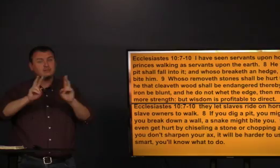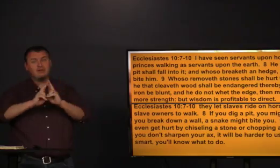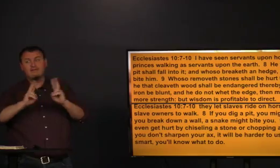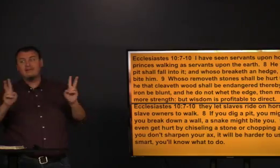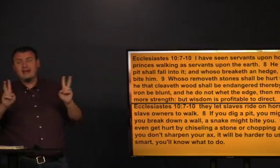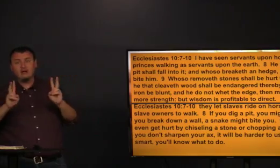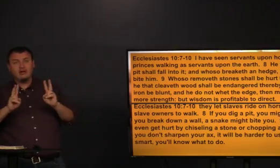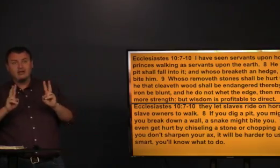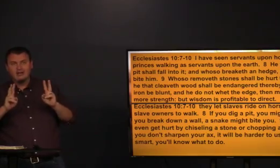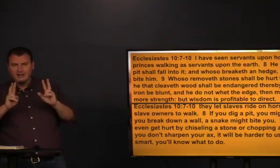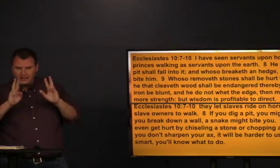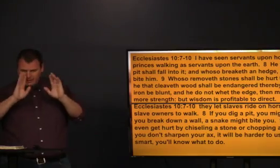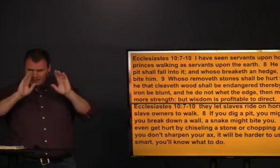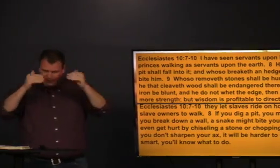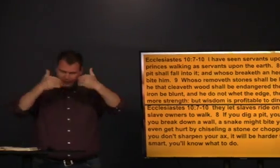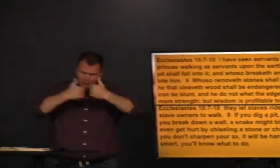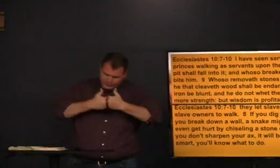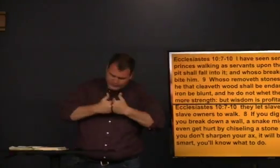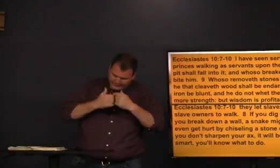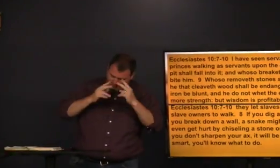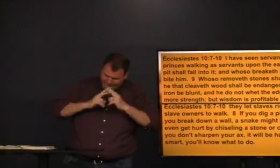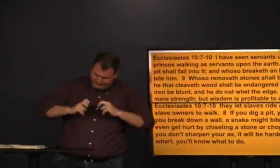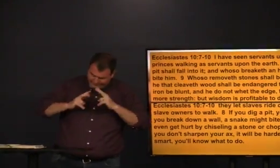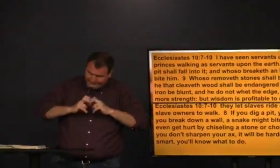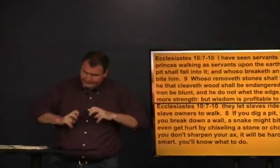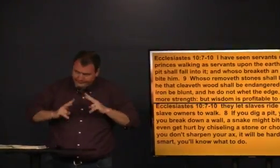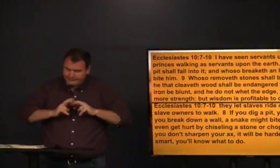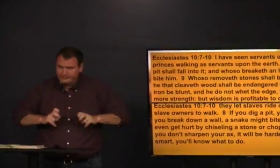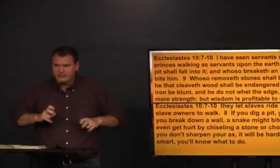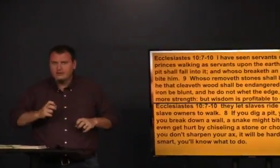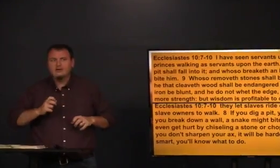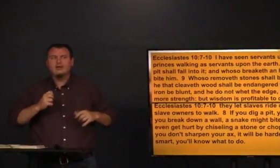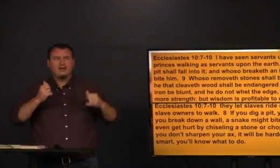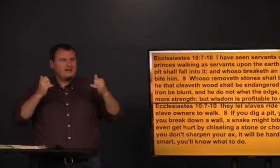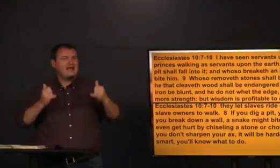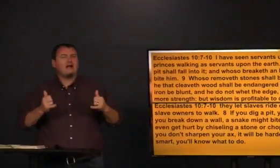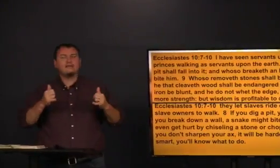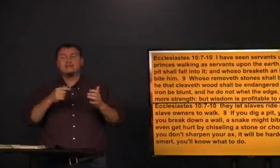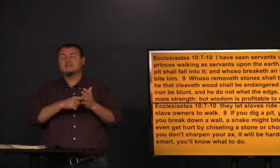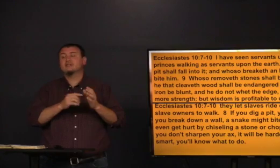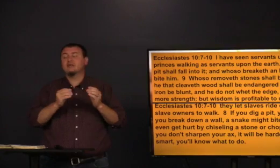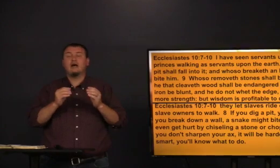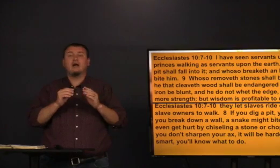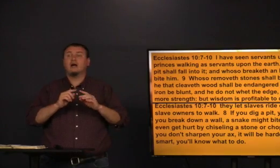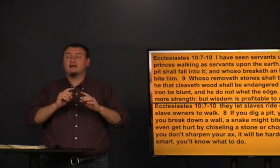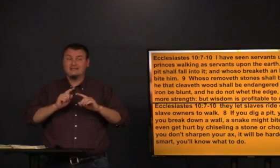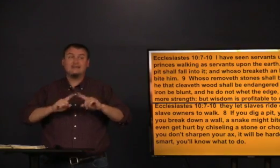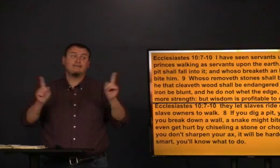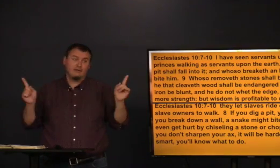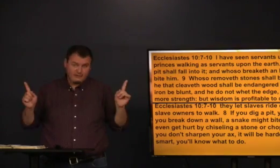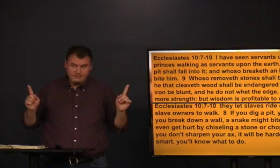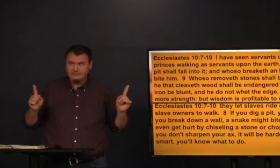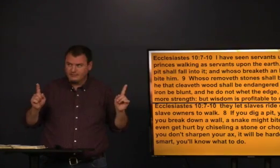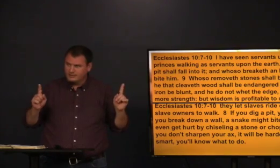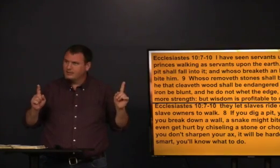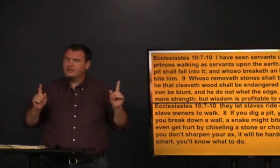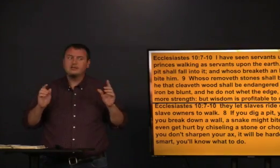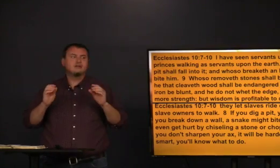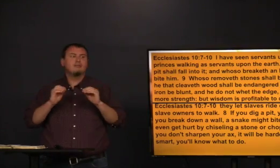been very introspective. Now this is different. It's a